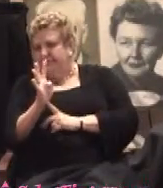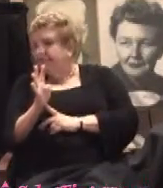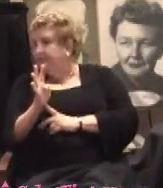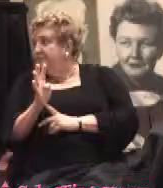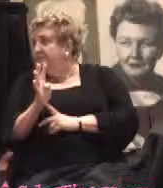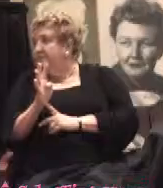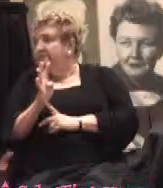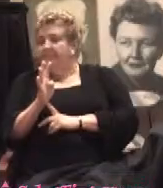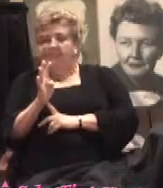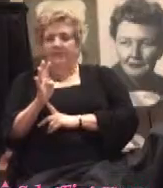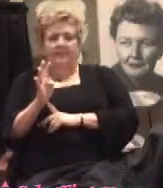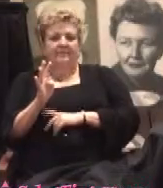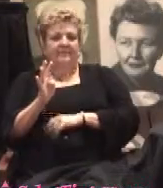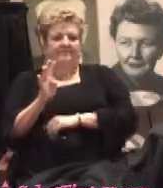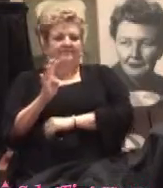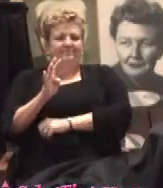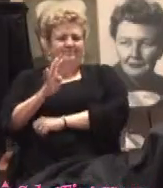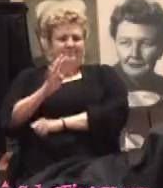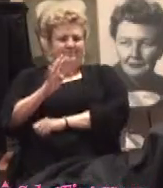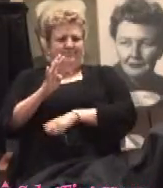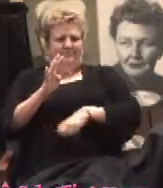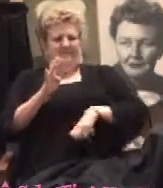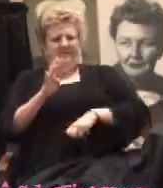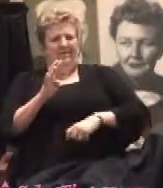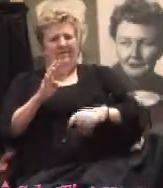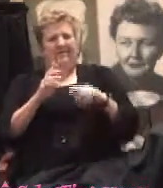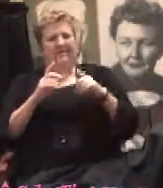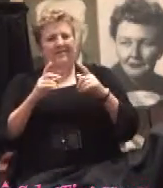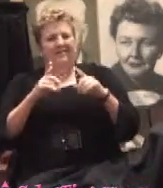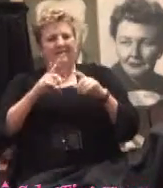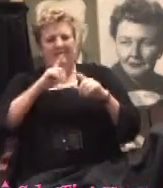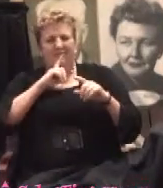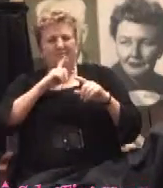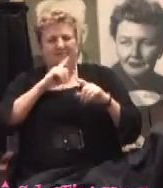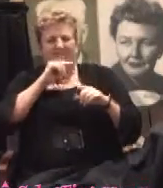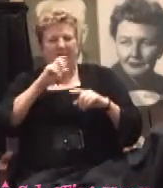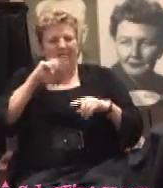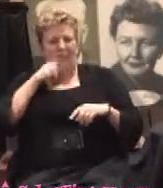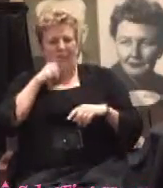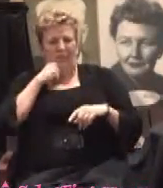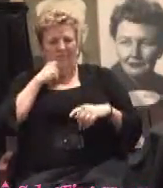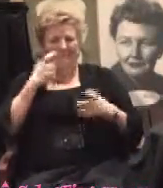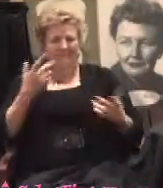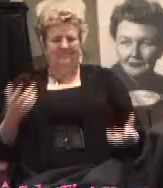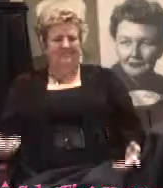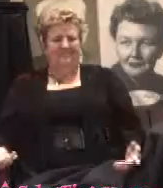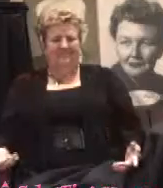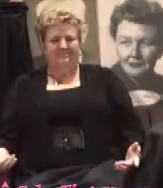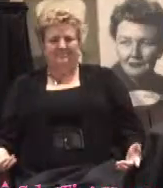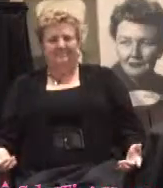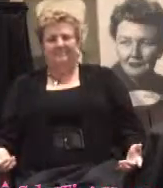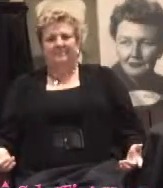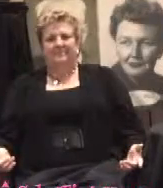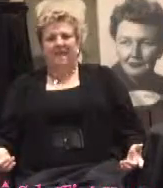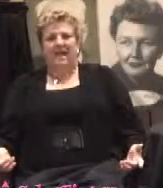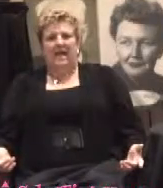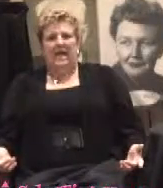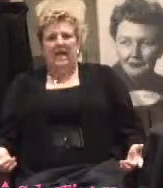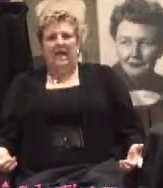being found in between functions on the floor of the bathroom. But I'll tell you what, I still know those men. I still